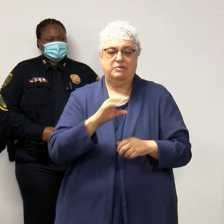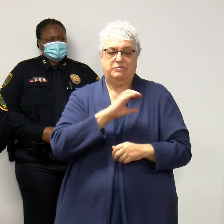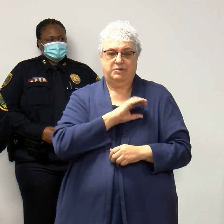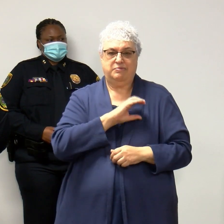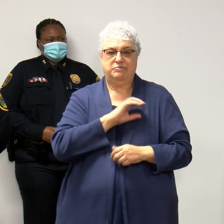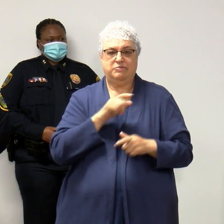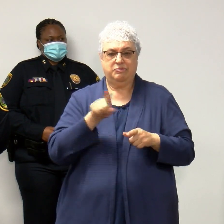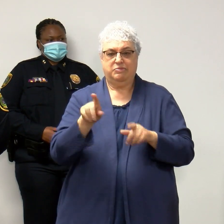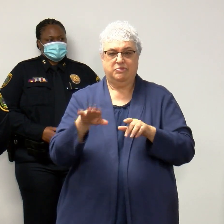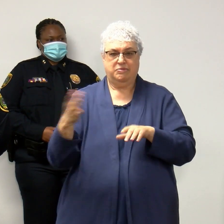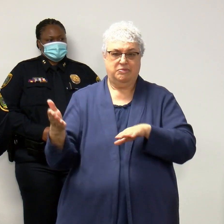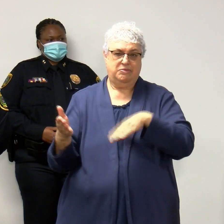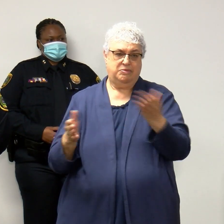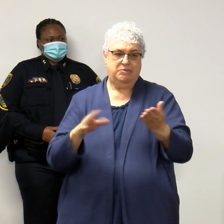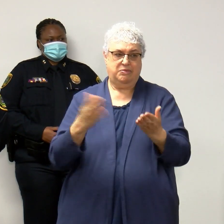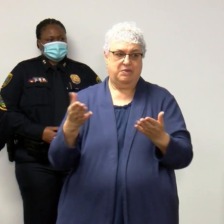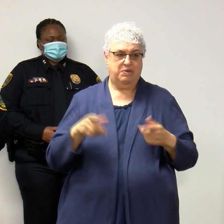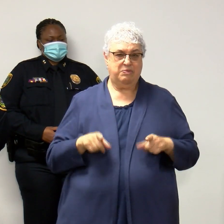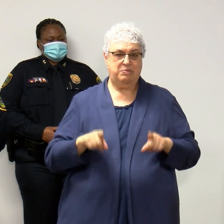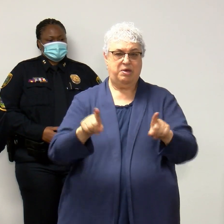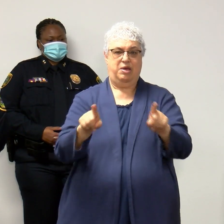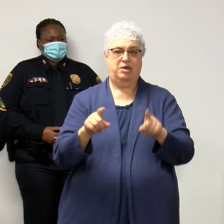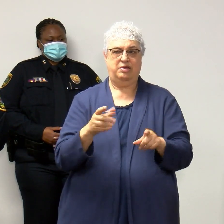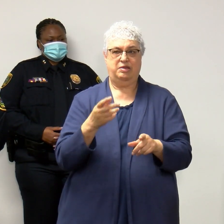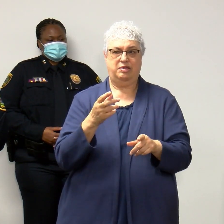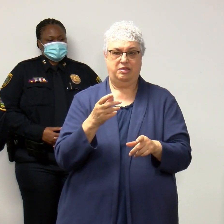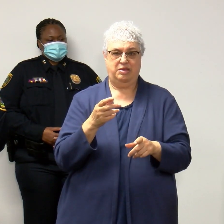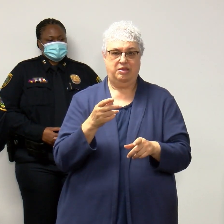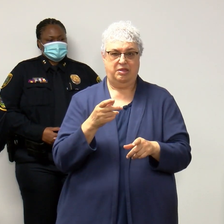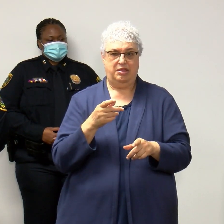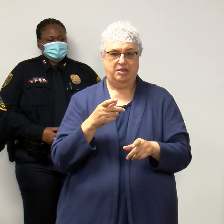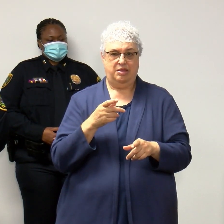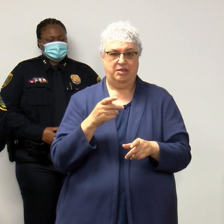have died in the line of duty.